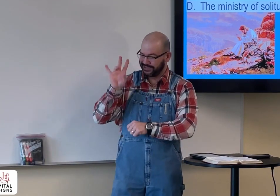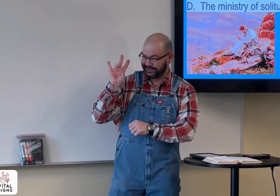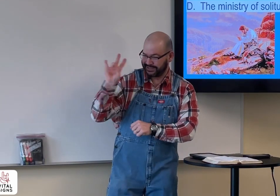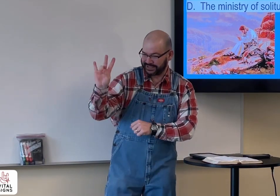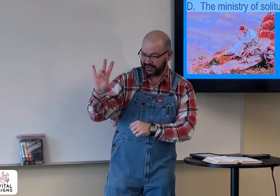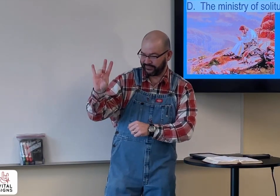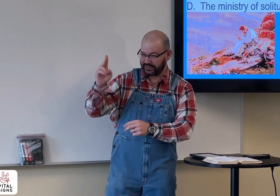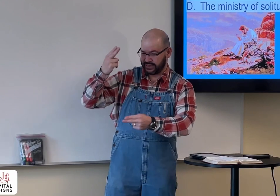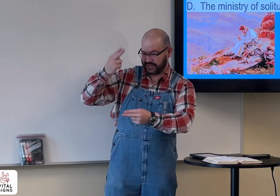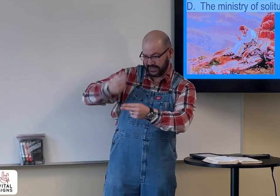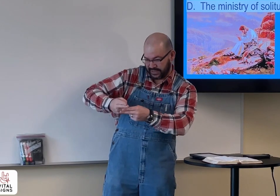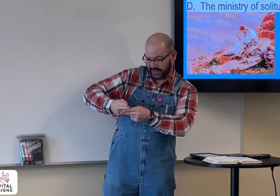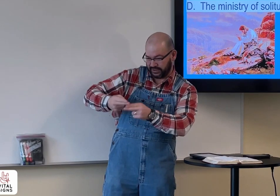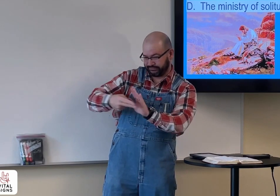uses